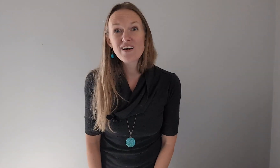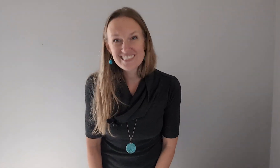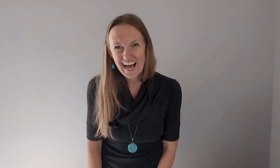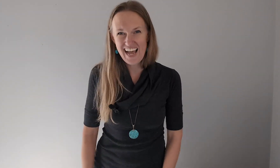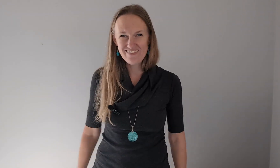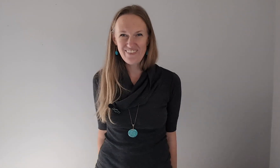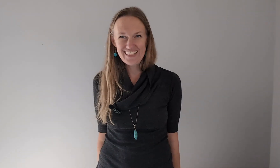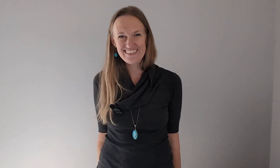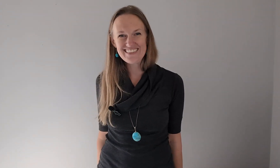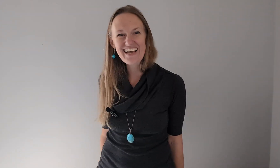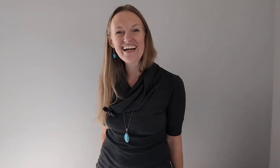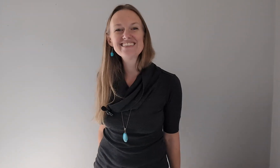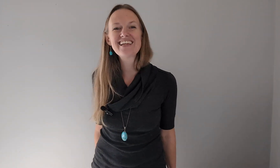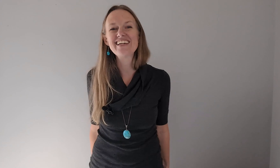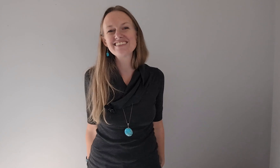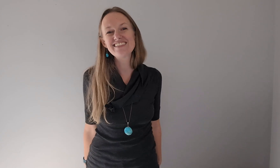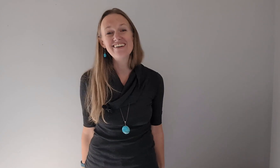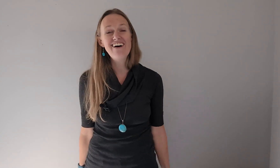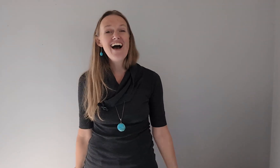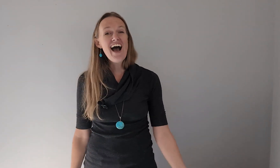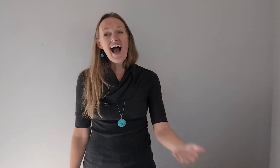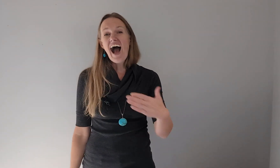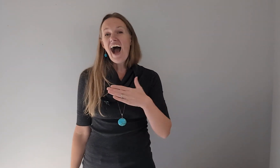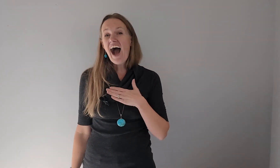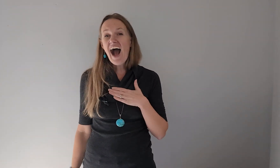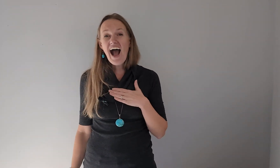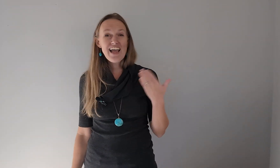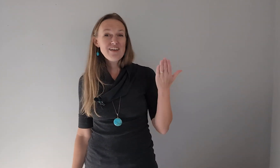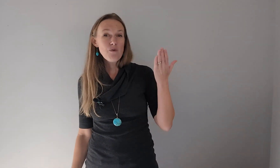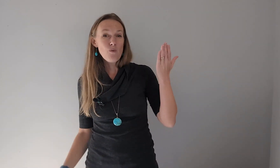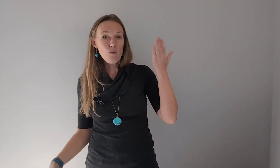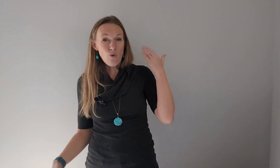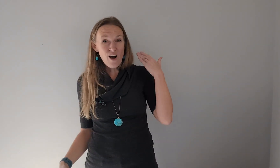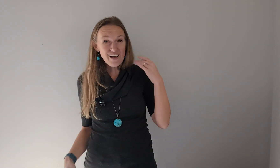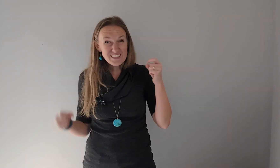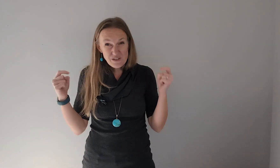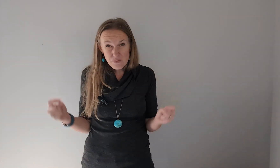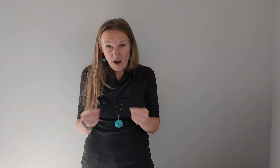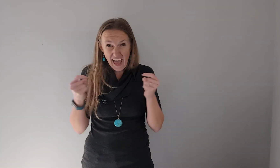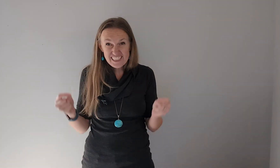more time. We can do this, guys. Okay, so I was a